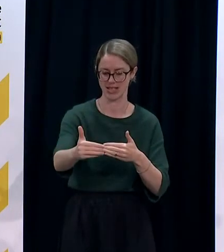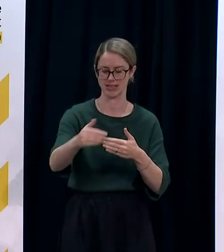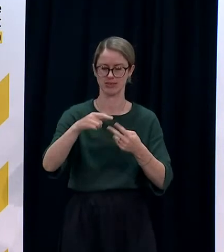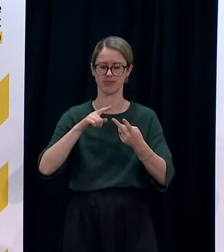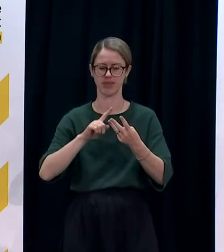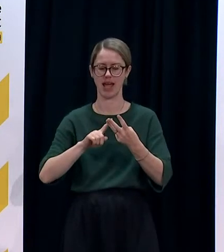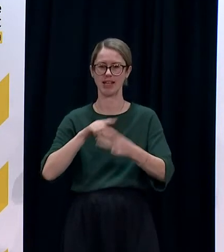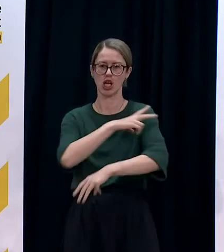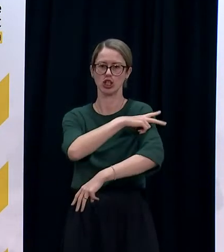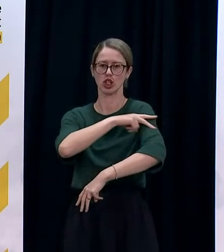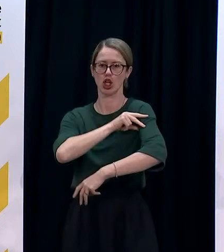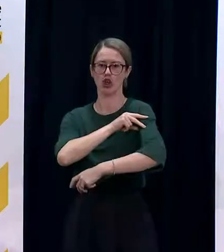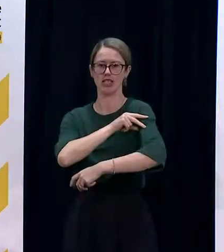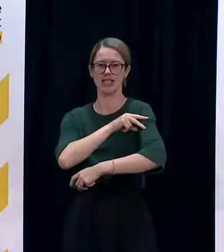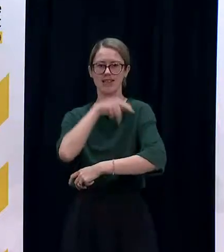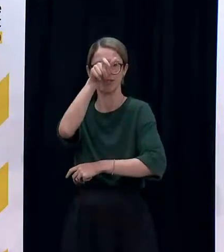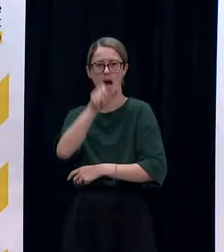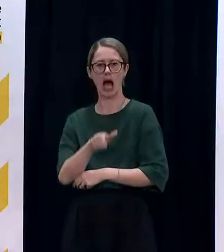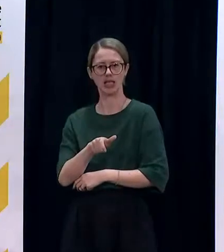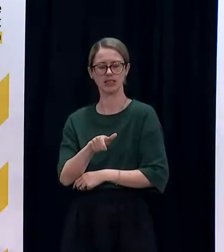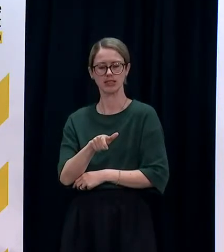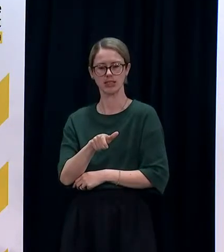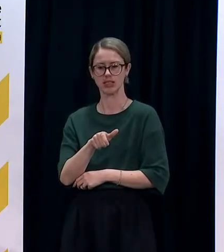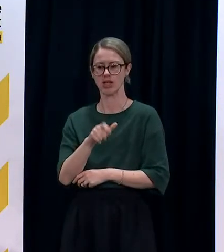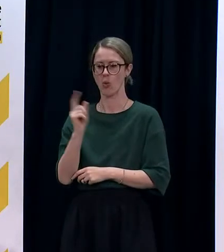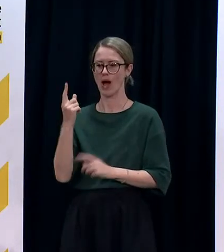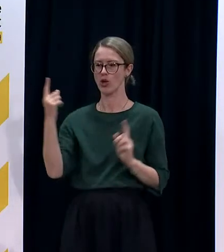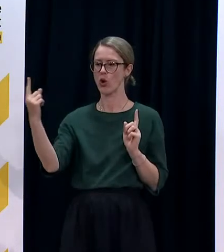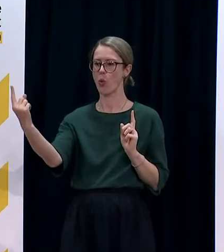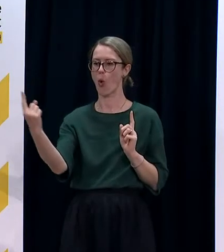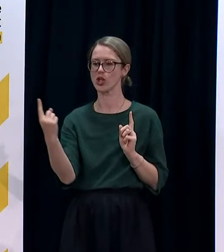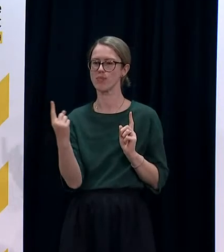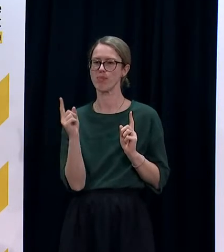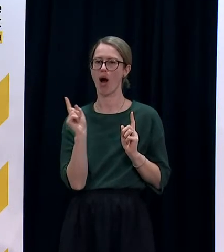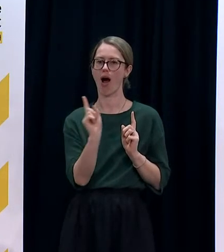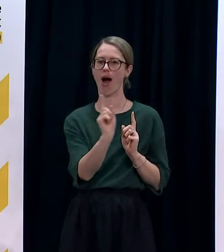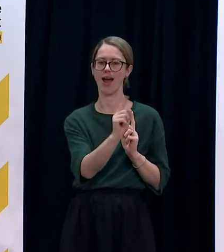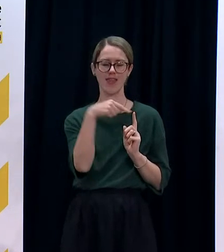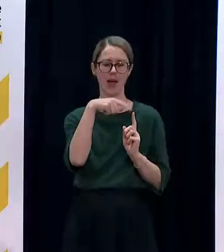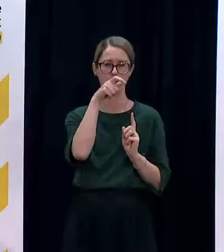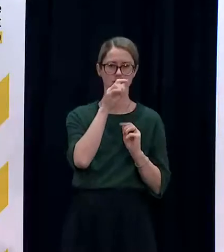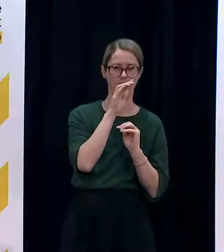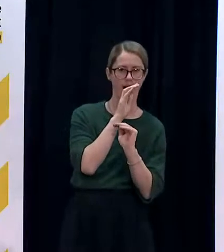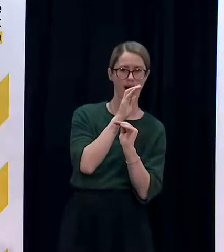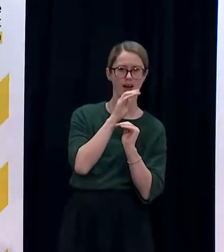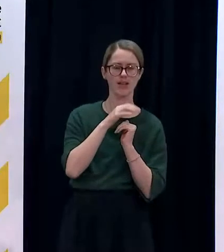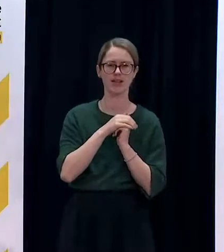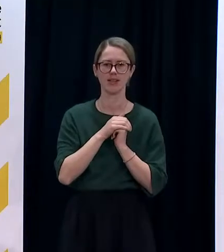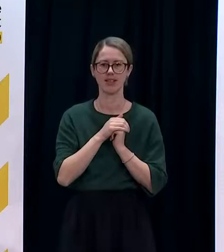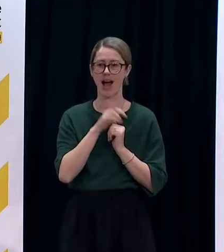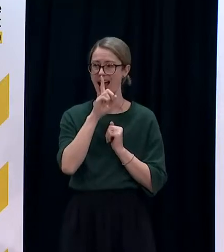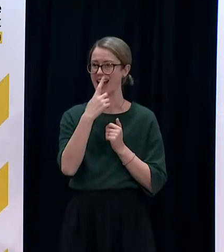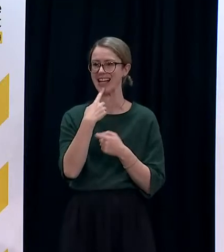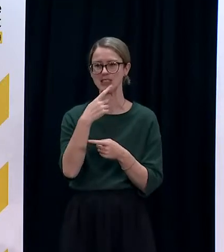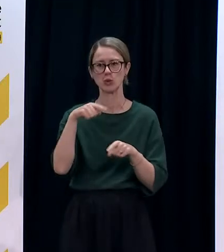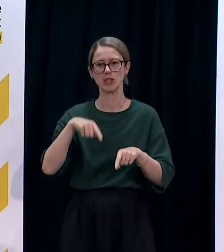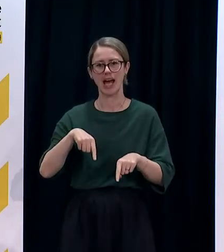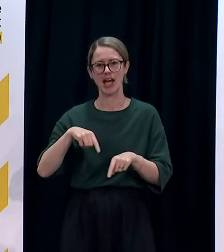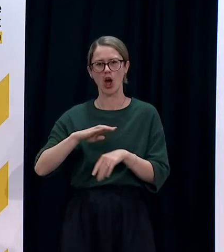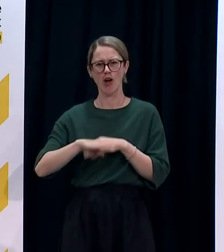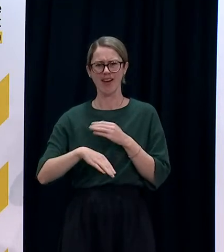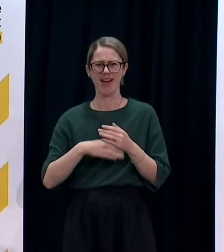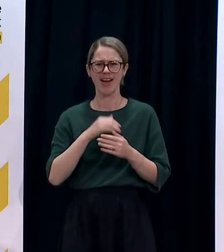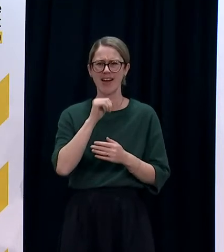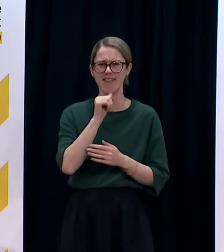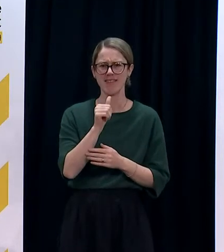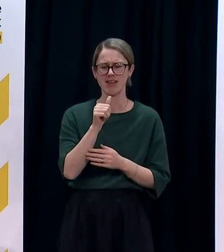security guards, including one, as we've said, who actually walked by near where the person was. I cannot answer today the question of